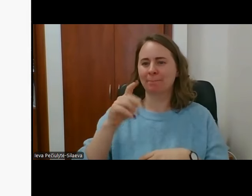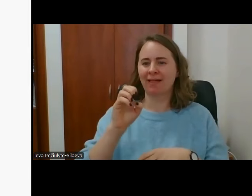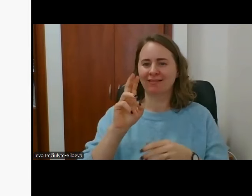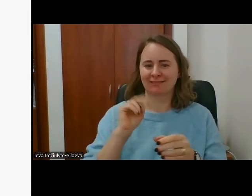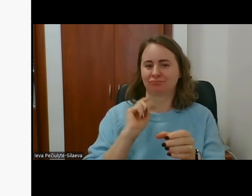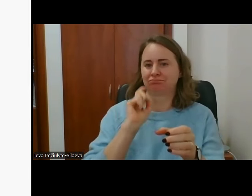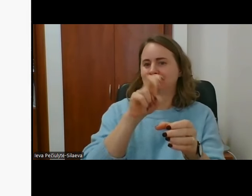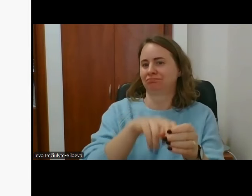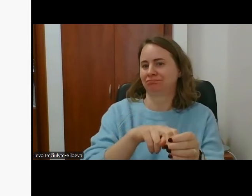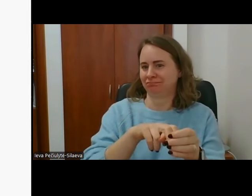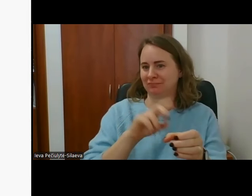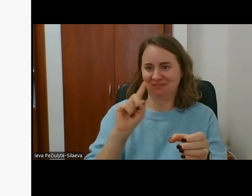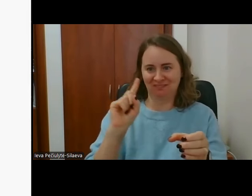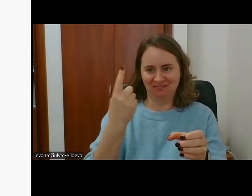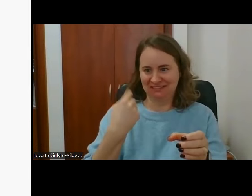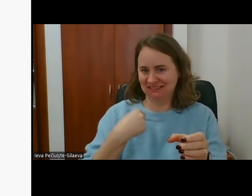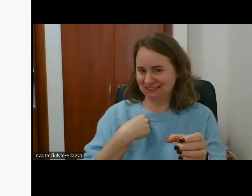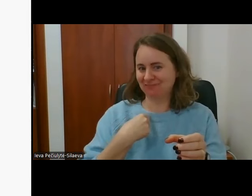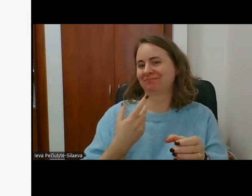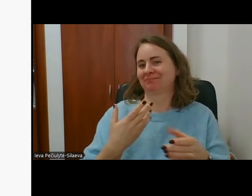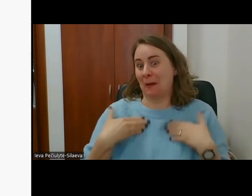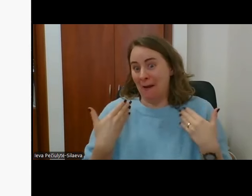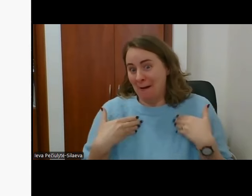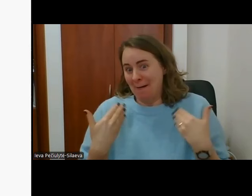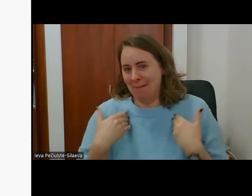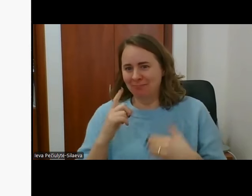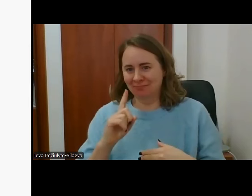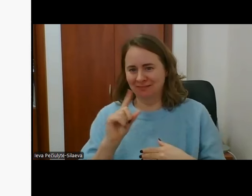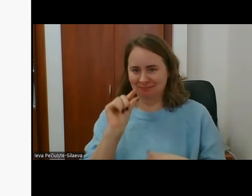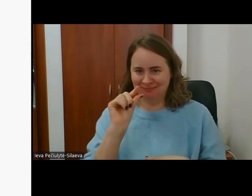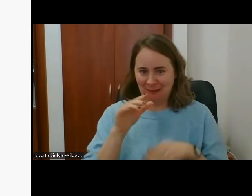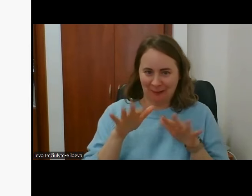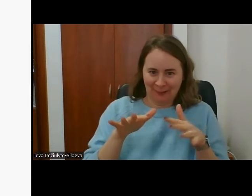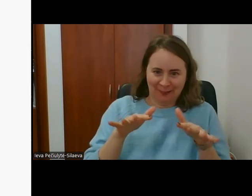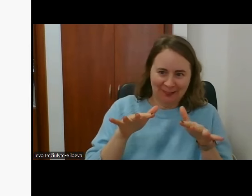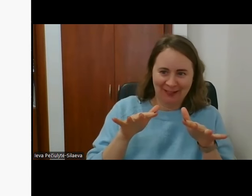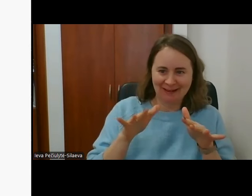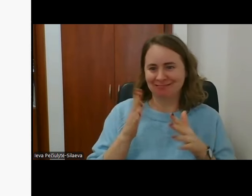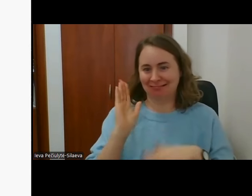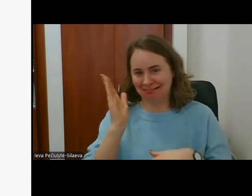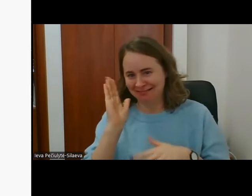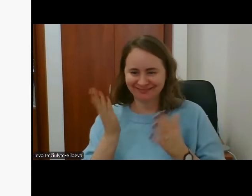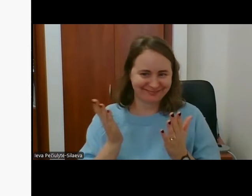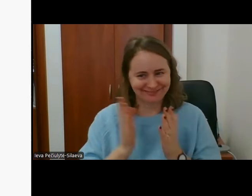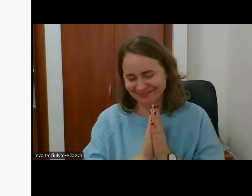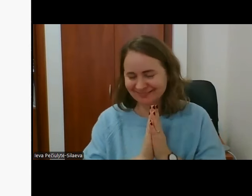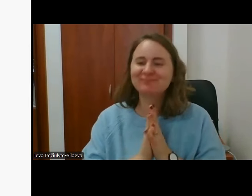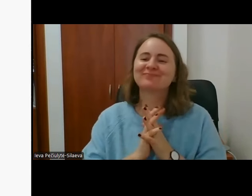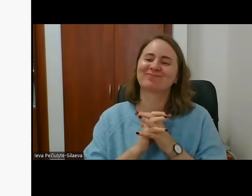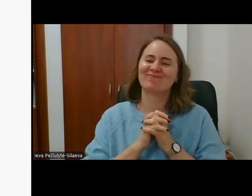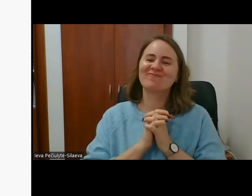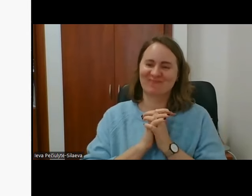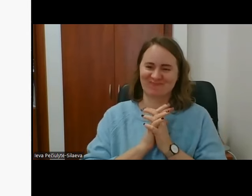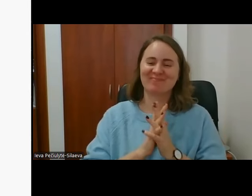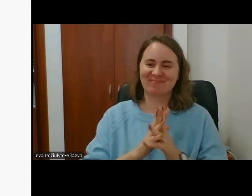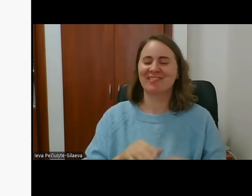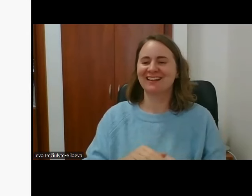This is the first time in the Hipen meeting when I give this presentation, so I'm happy, but also a little bit stressed